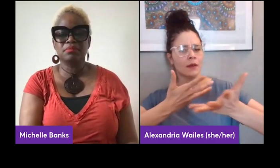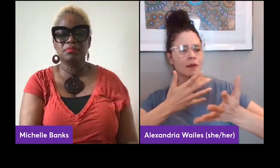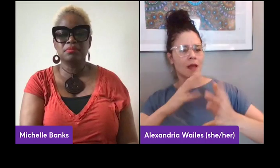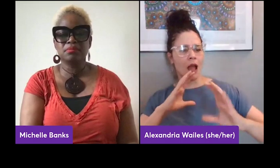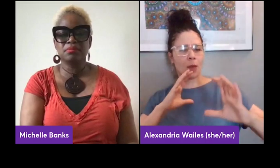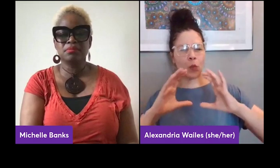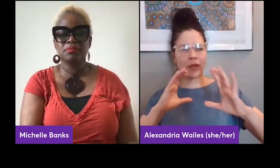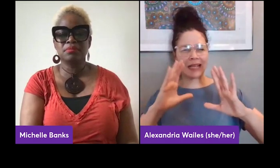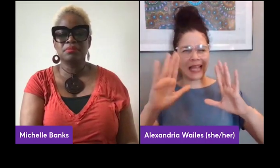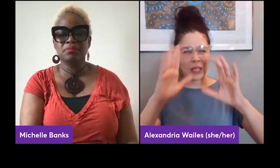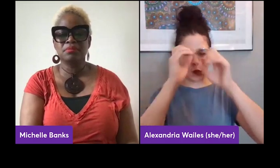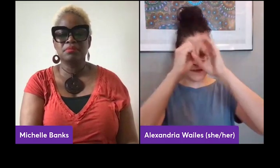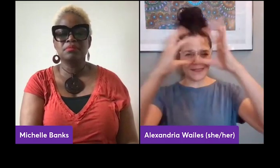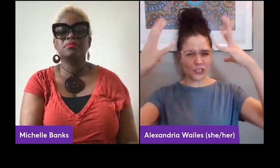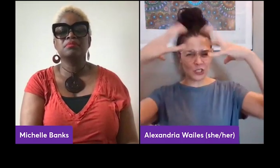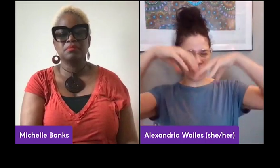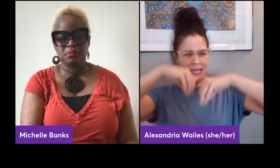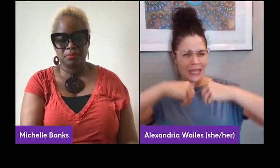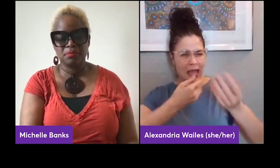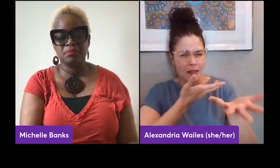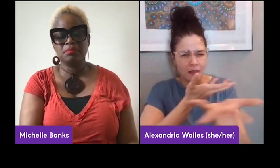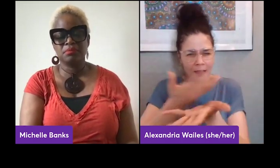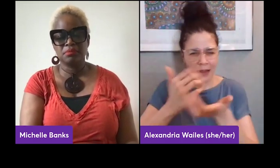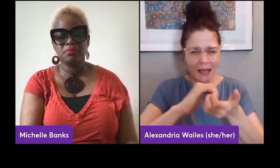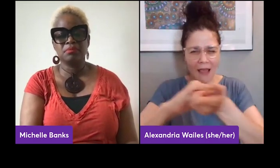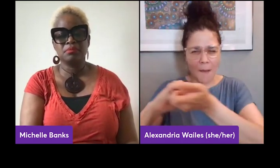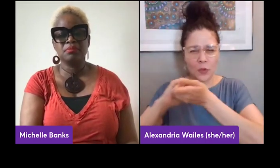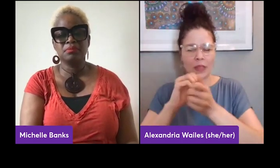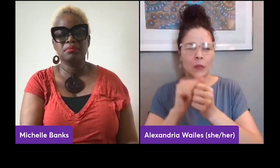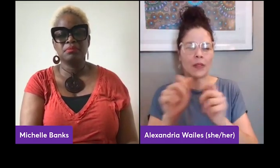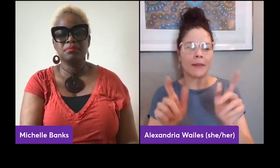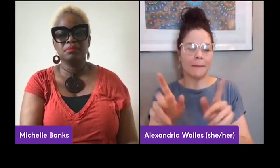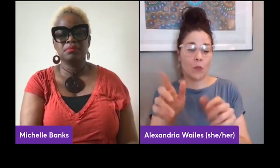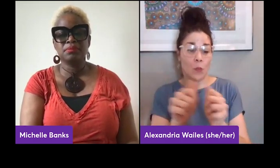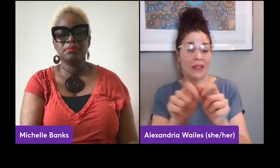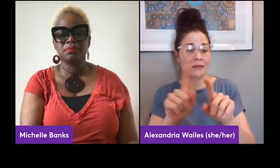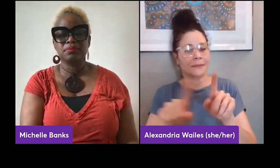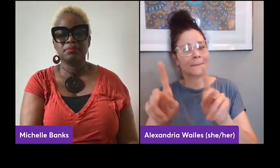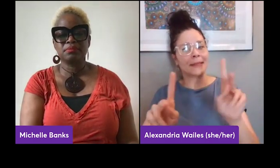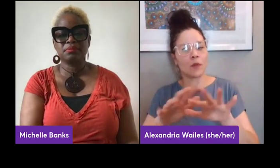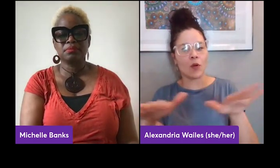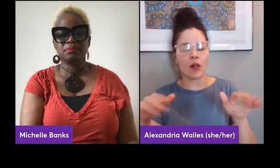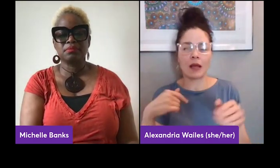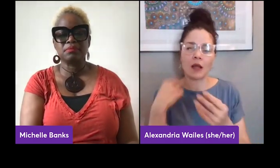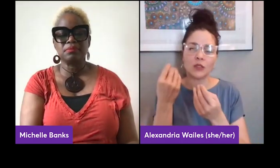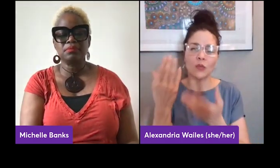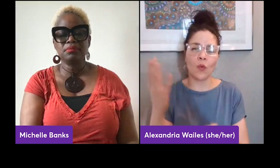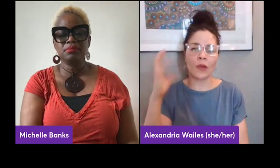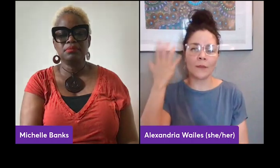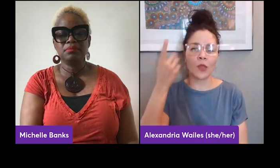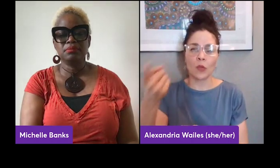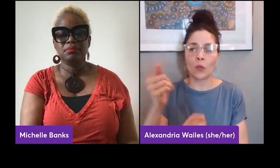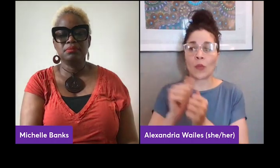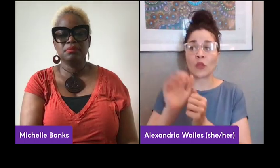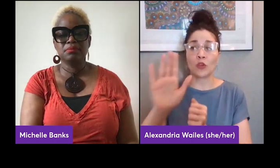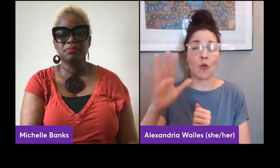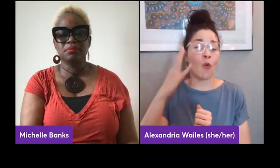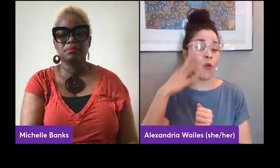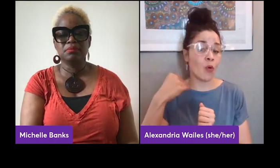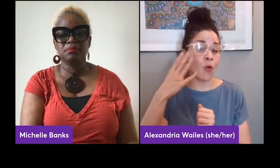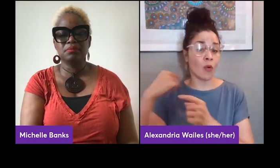Because of how you communicate your vision and collaborate with different people.